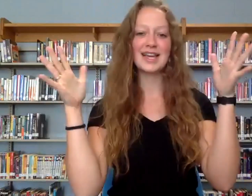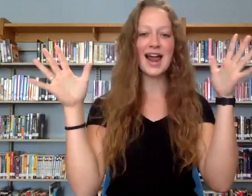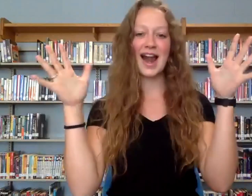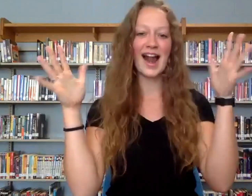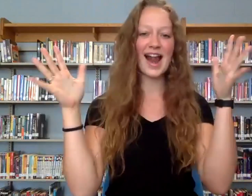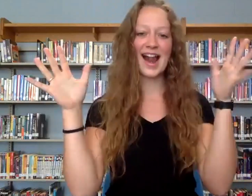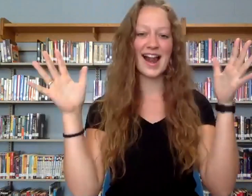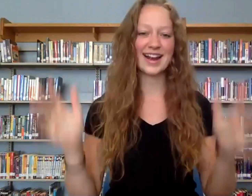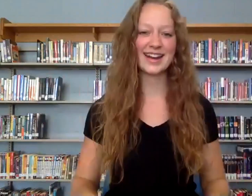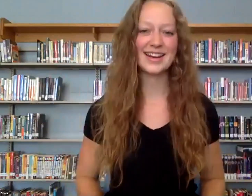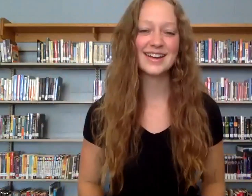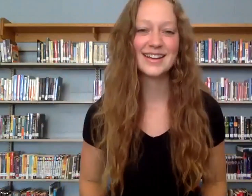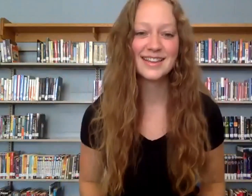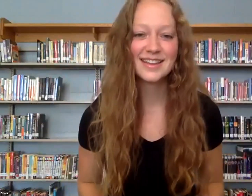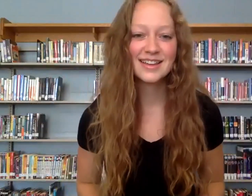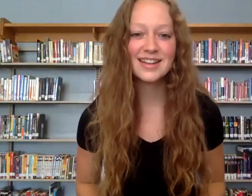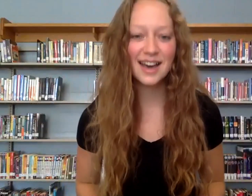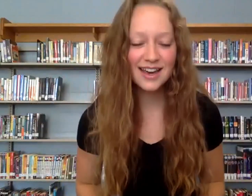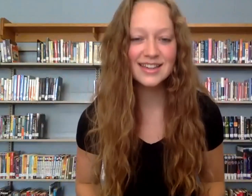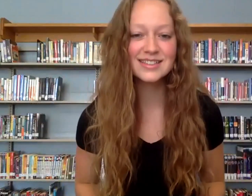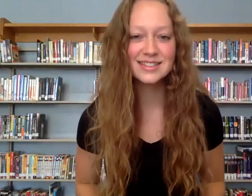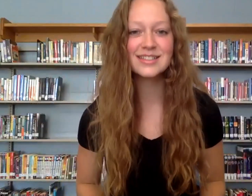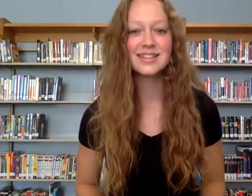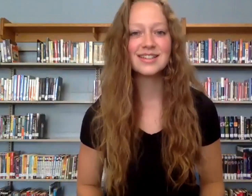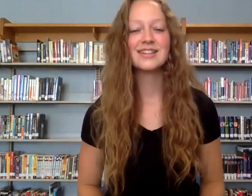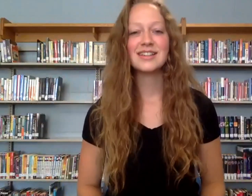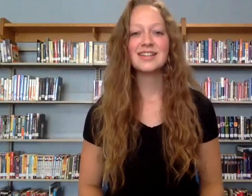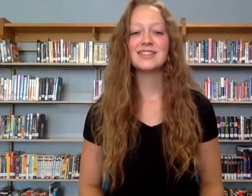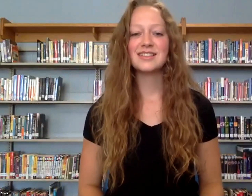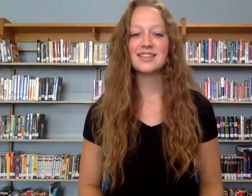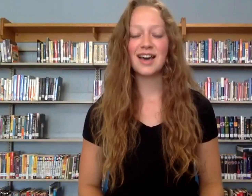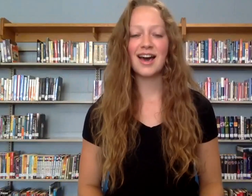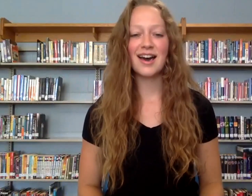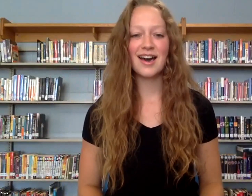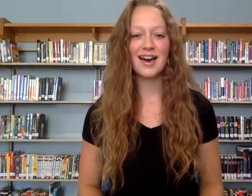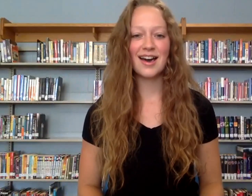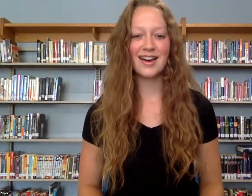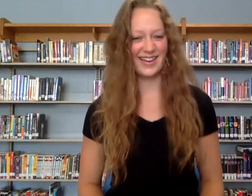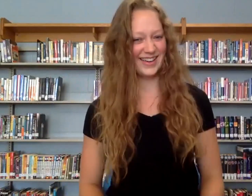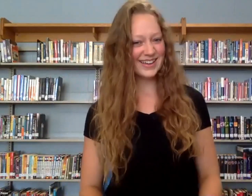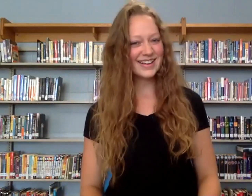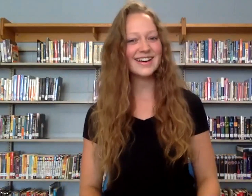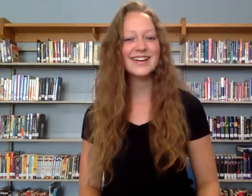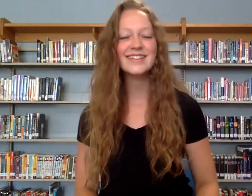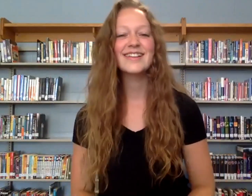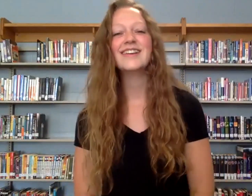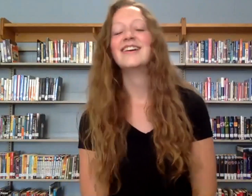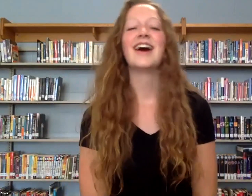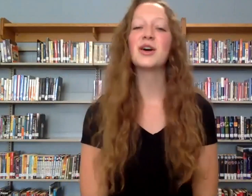but also Avery got it right. nice. And I was going to say Renee got it right, but she was just sharing. I know these